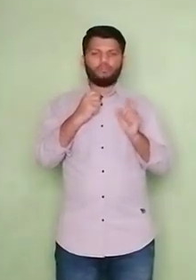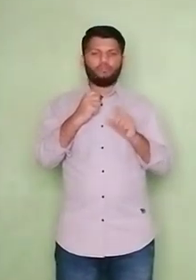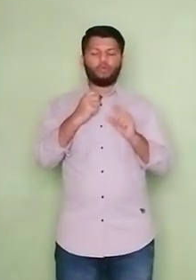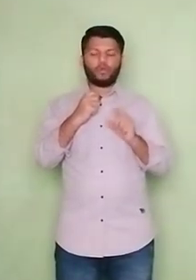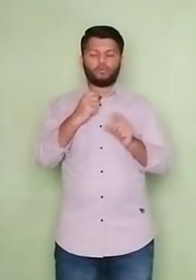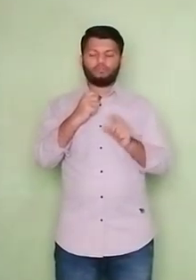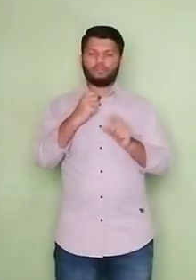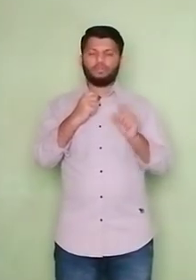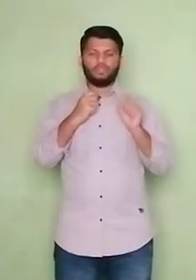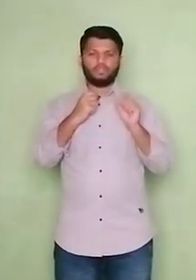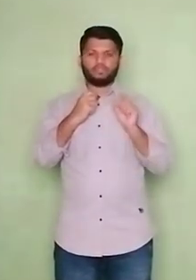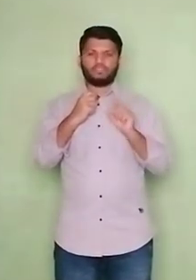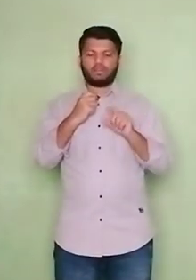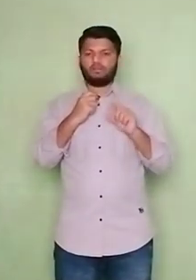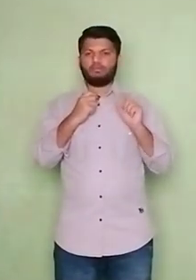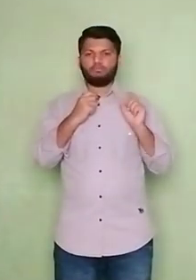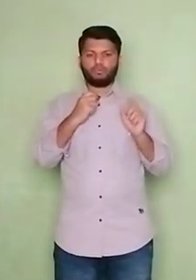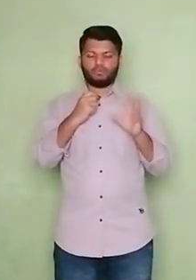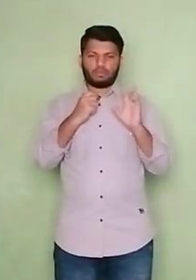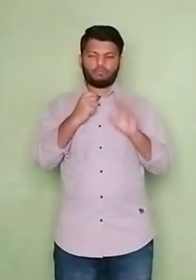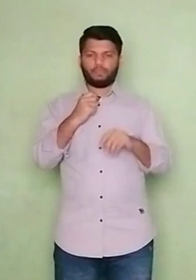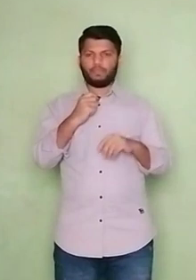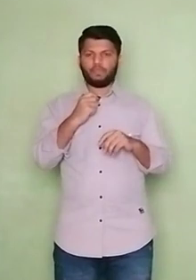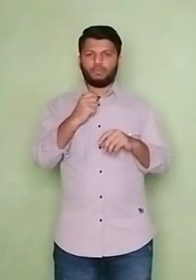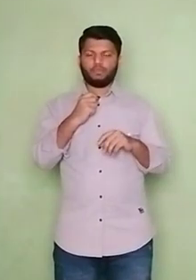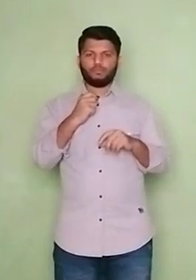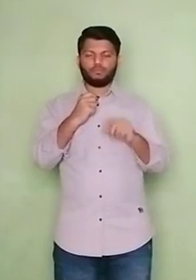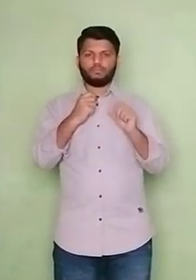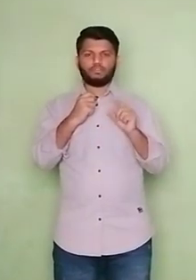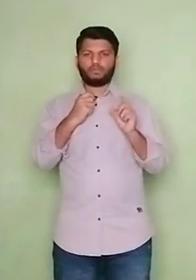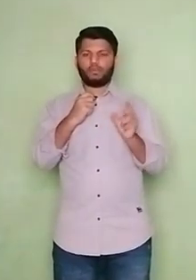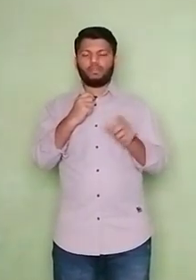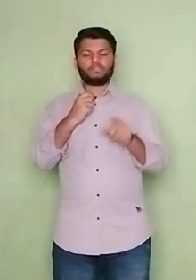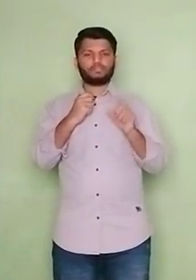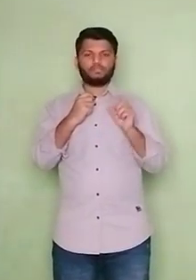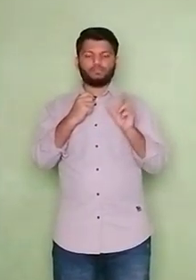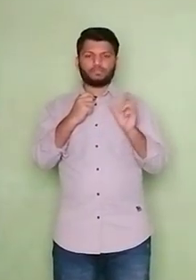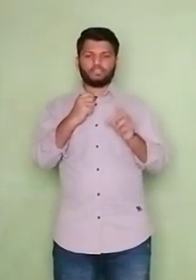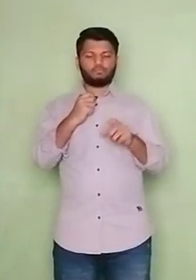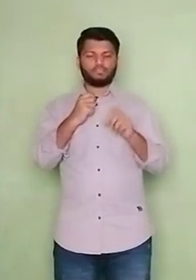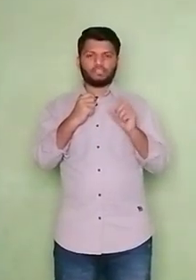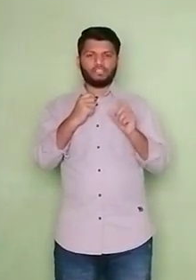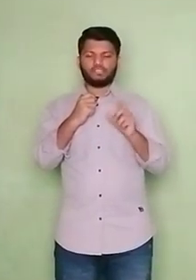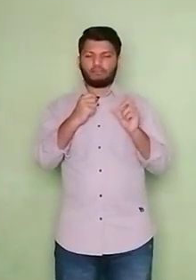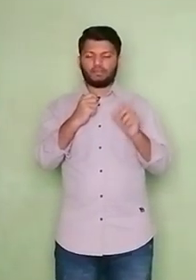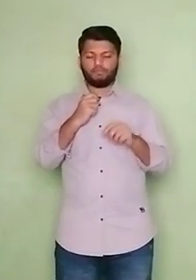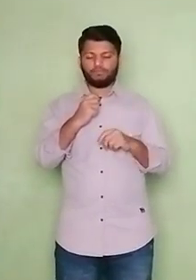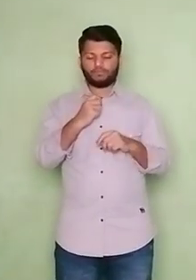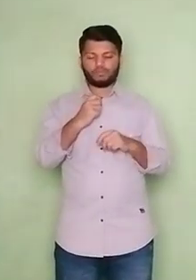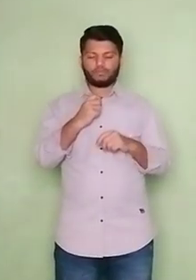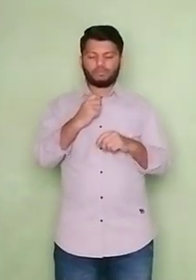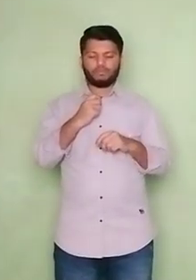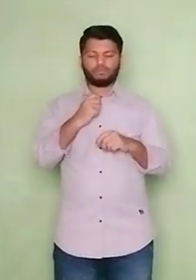flow of Java program. So this is called as control statements in Java.